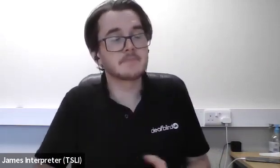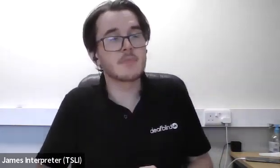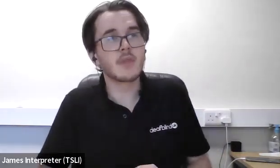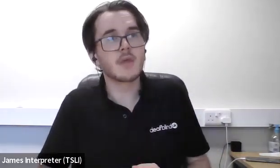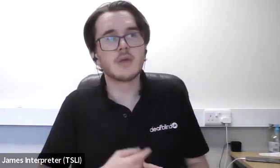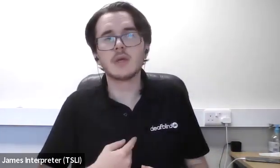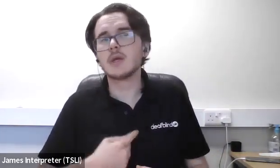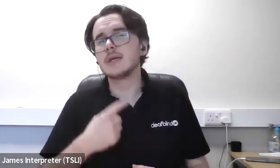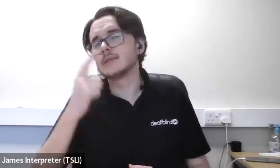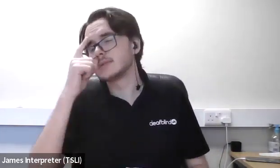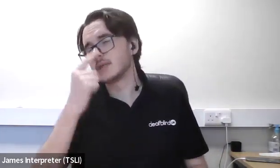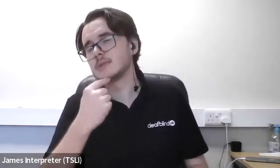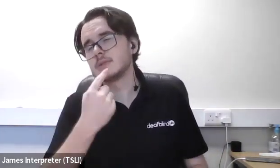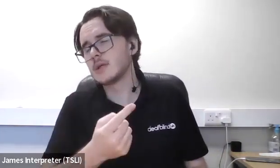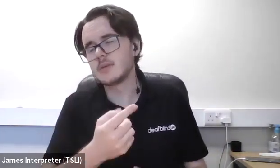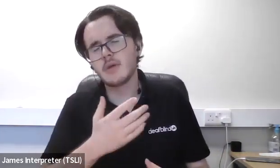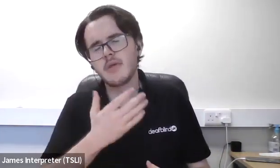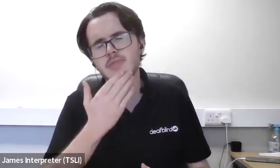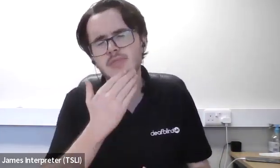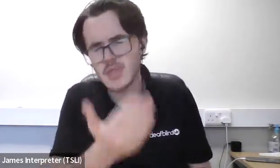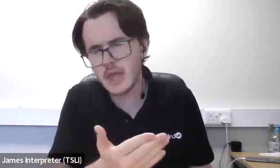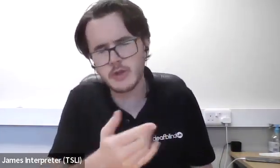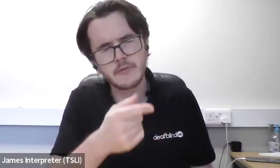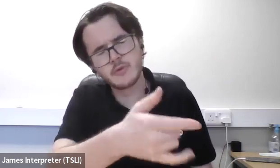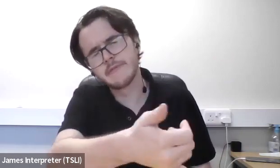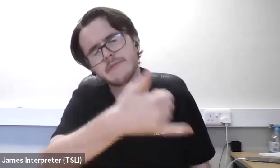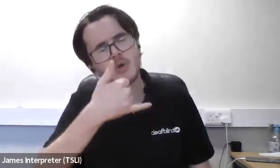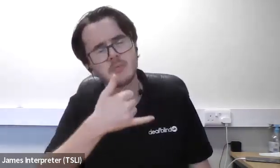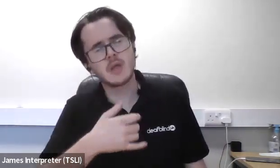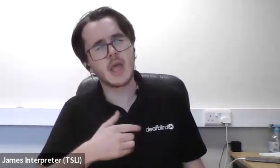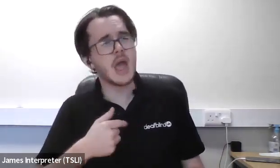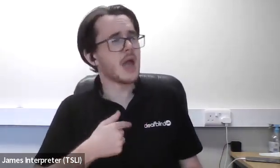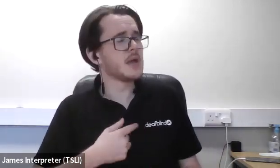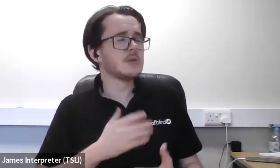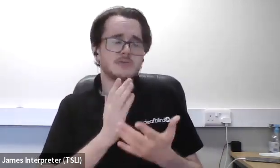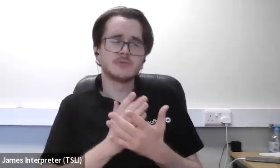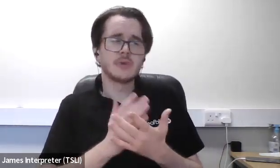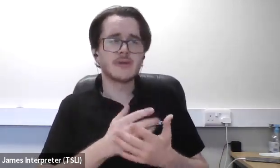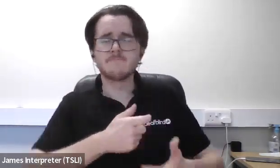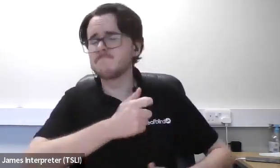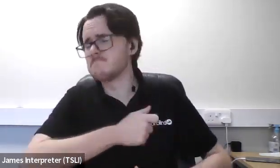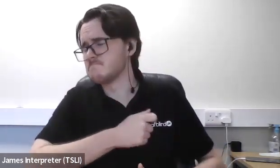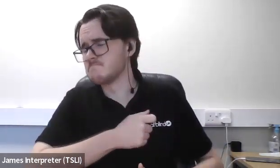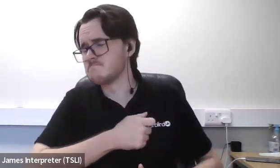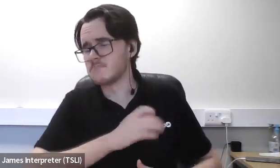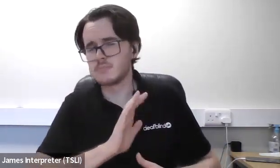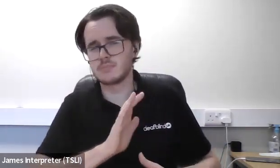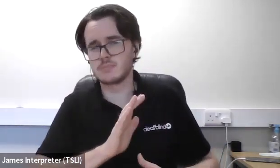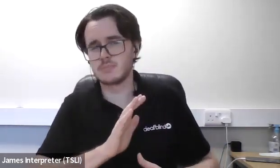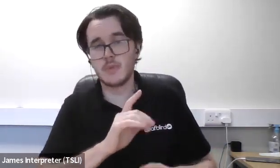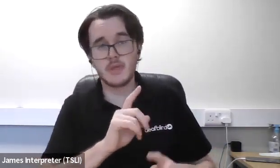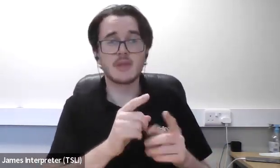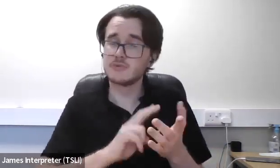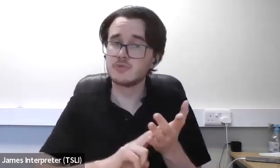can't tell you how grateful I am for your call today. I won't lie, I'm absolutely terrified." And that was not untypical.